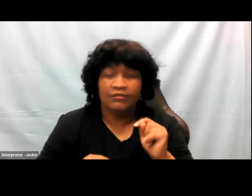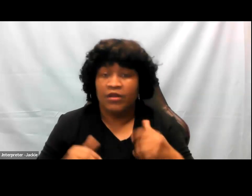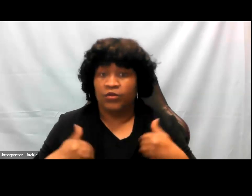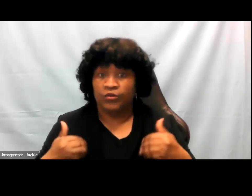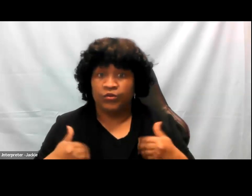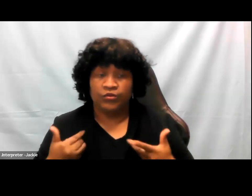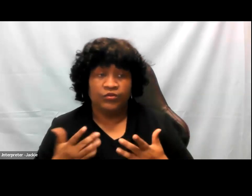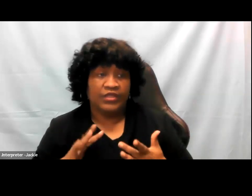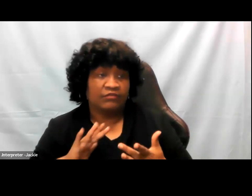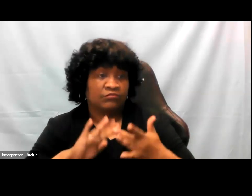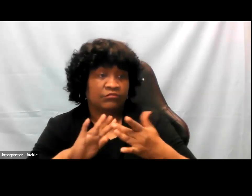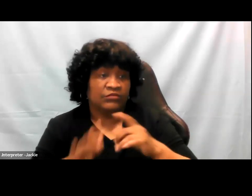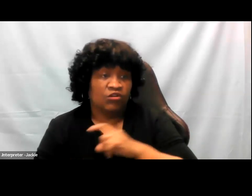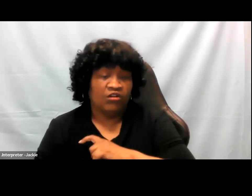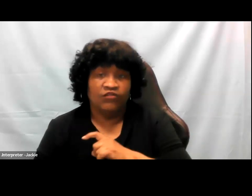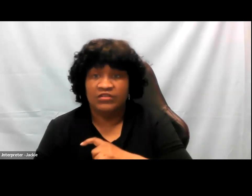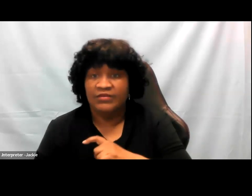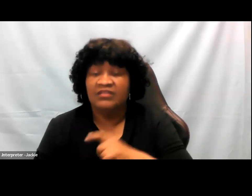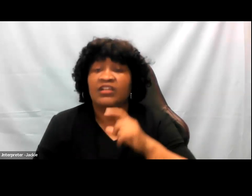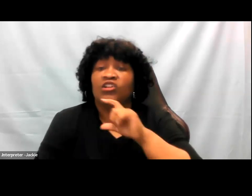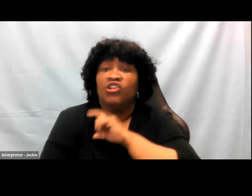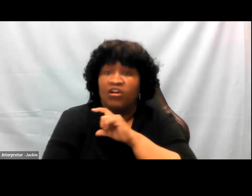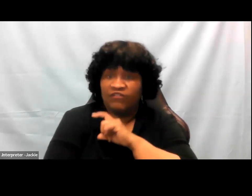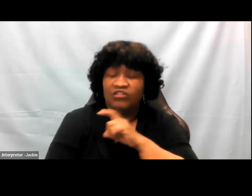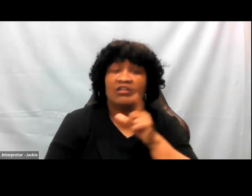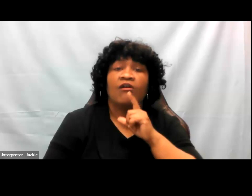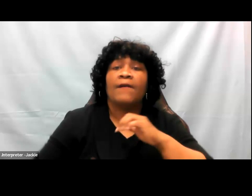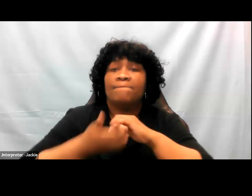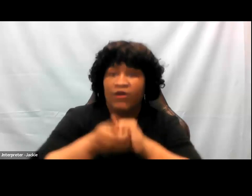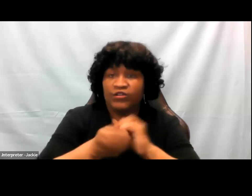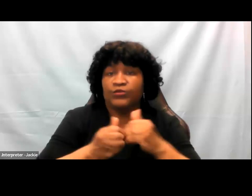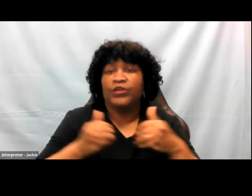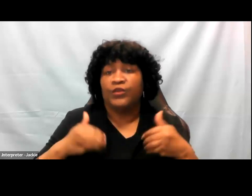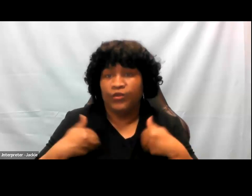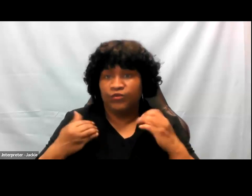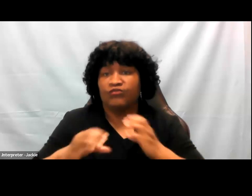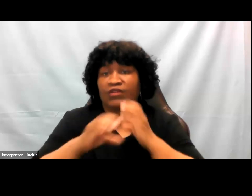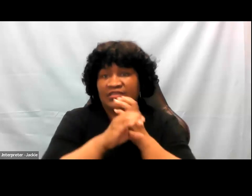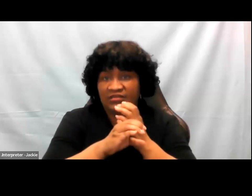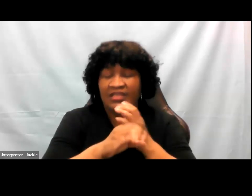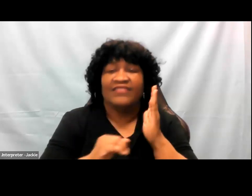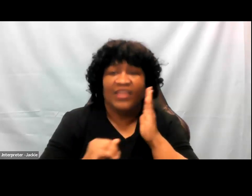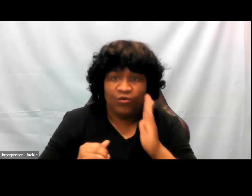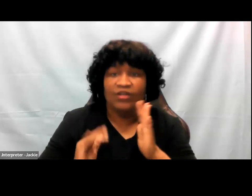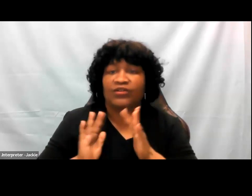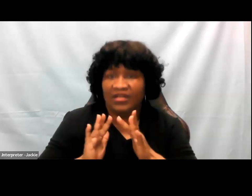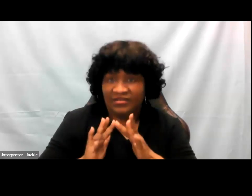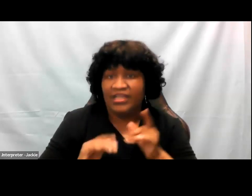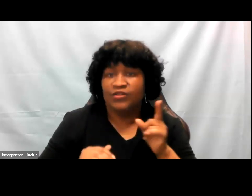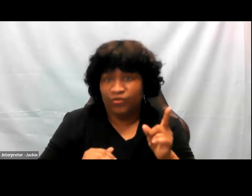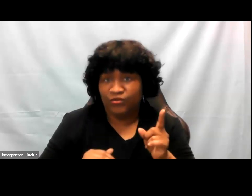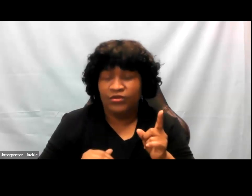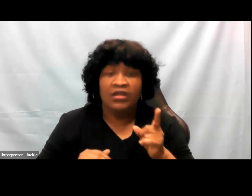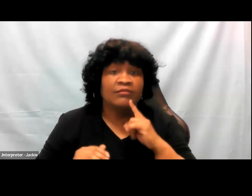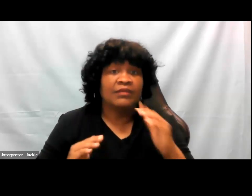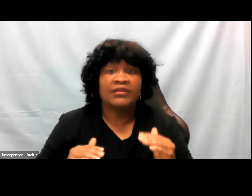by law enforcement. I just want to reiterate that law enforcement are partners in youth crisis, that they're going to contact youth who could be elevated